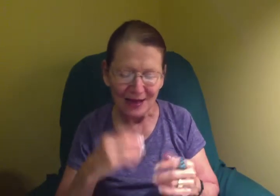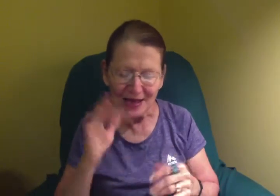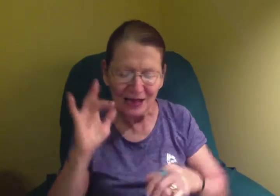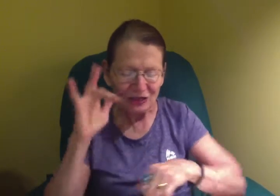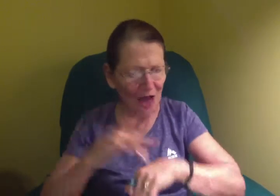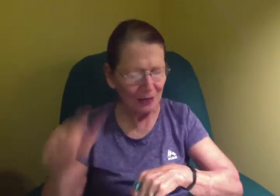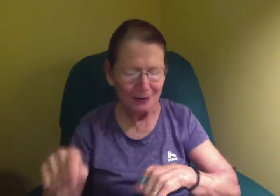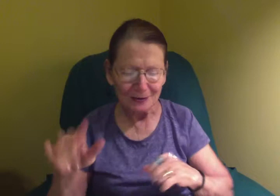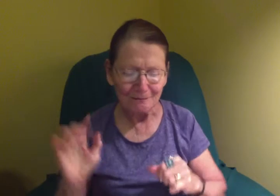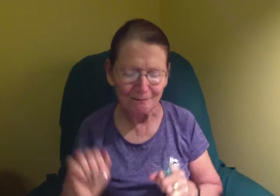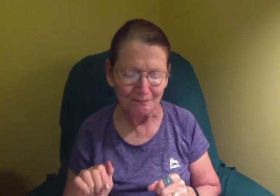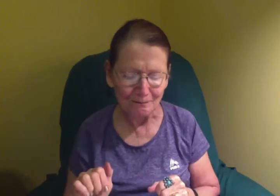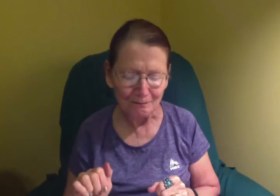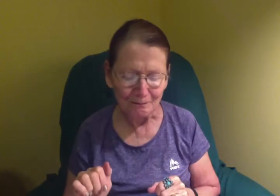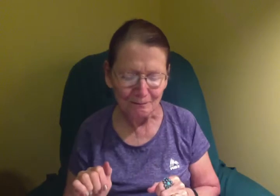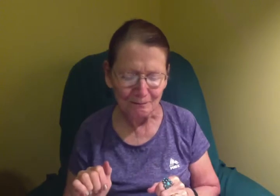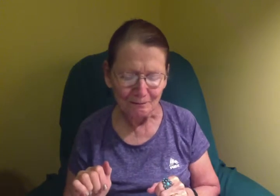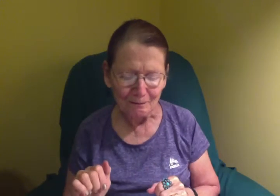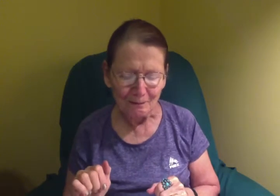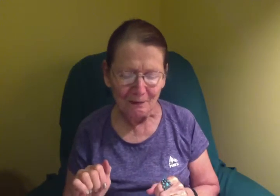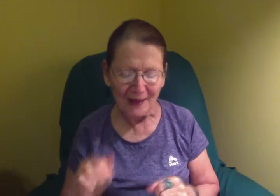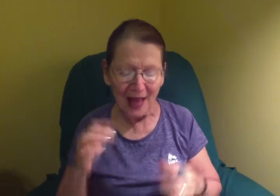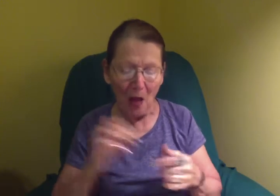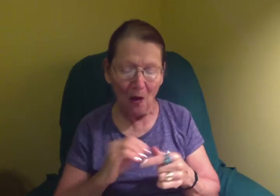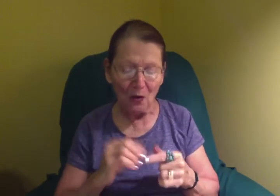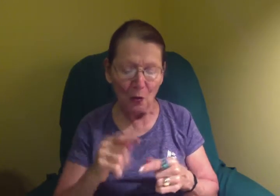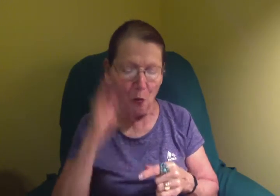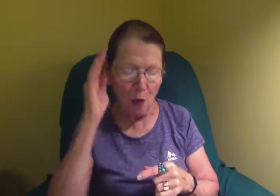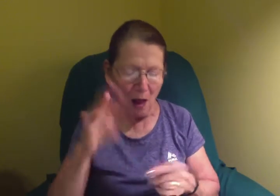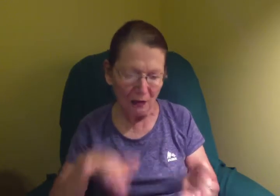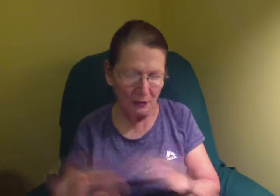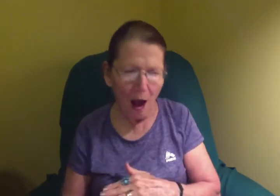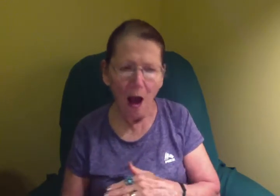time it's about that.